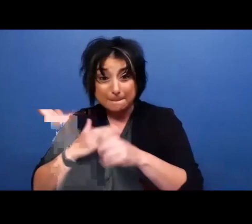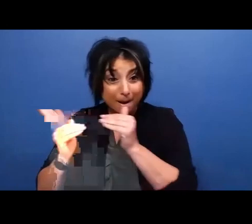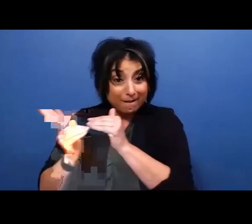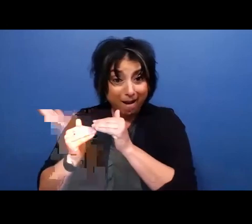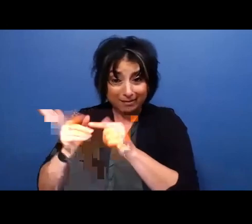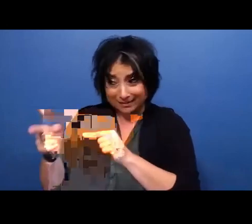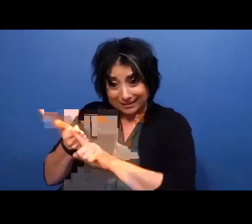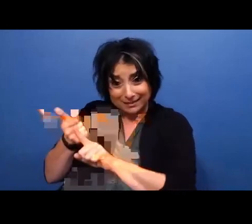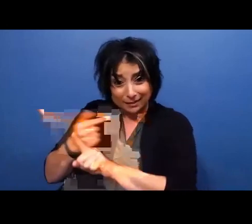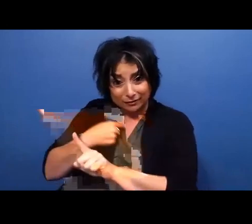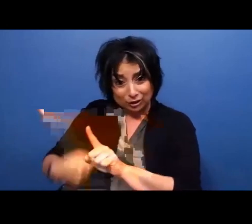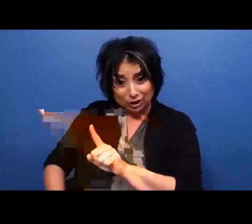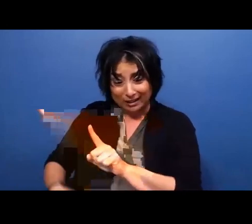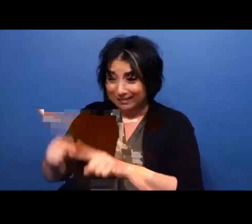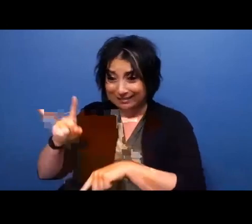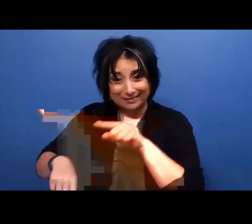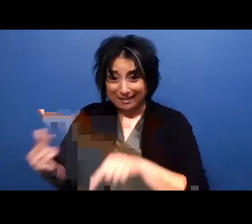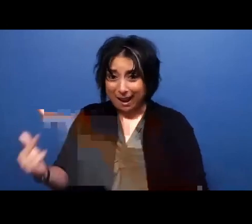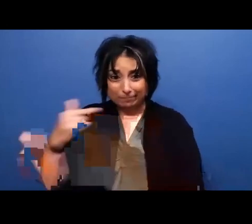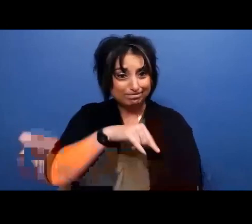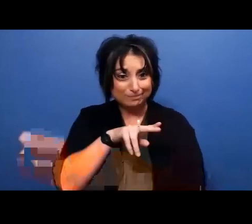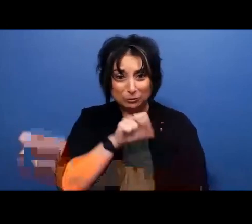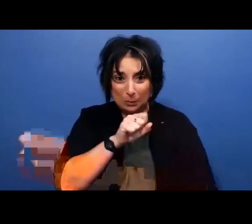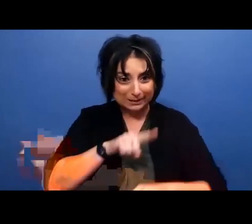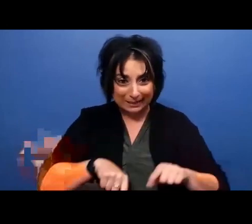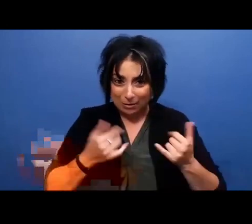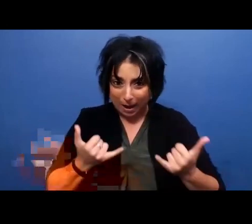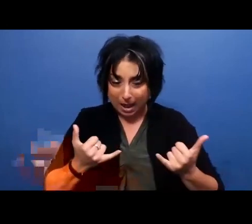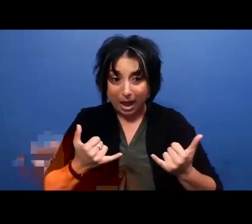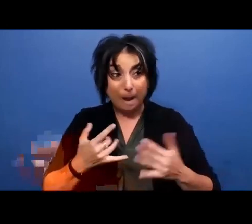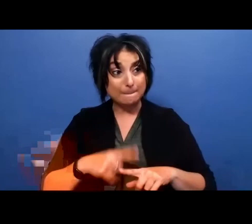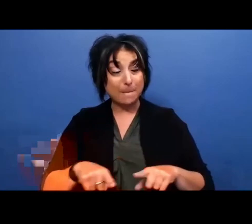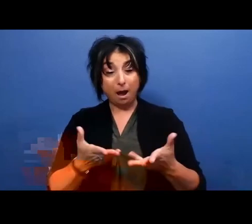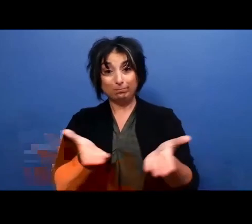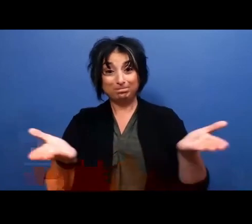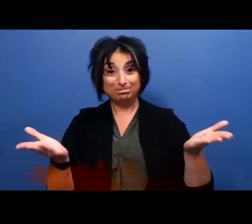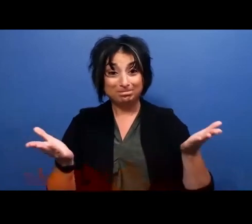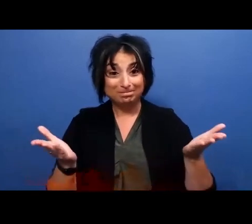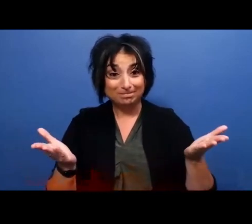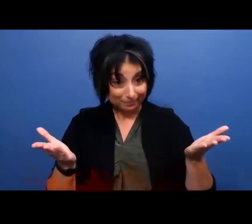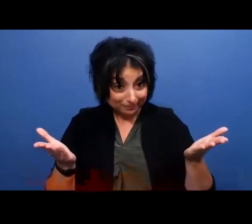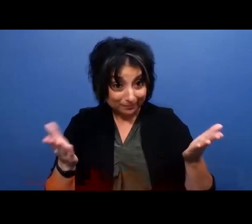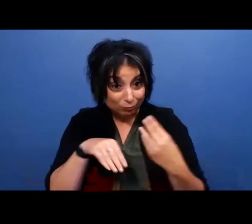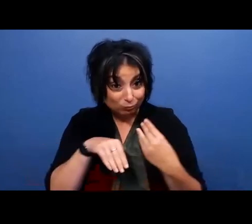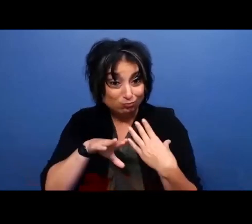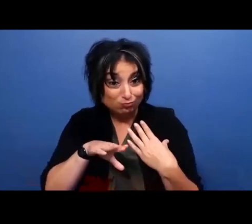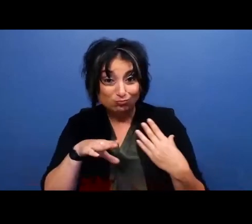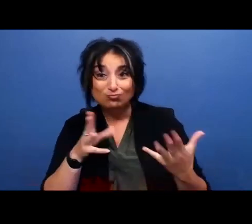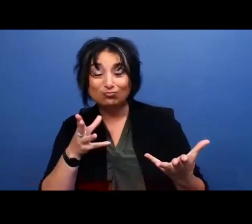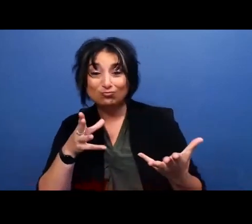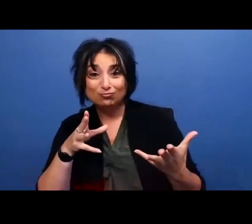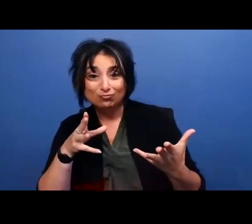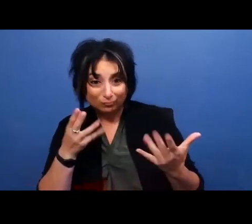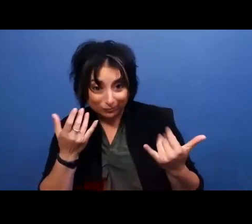here can't come to the United States. But here we are. We are still